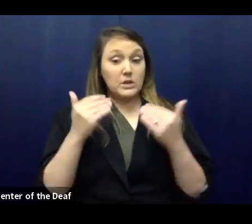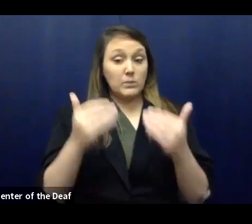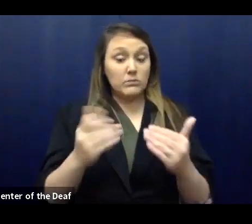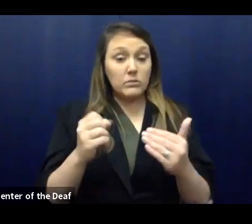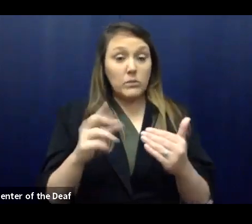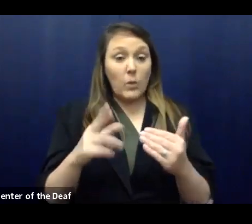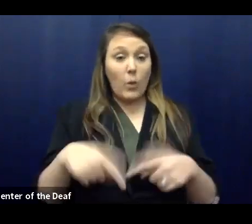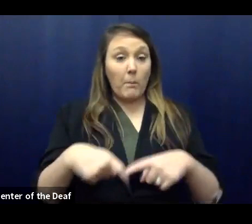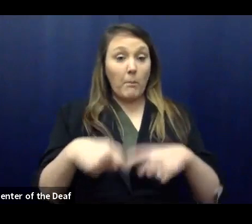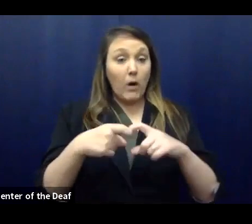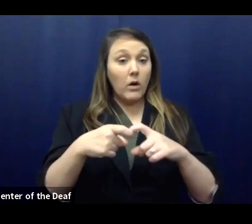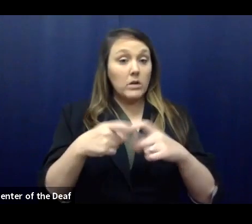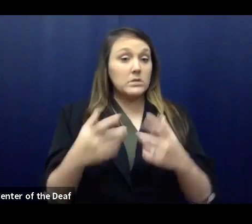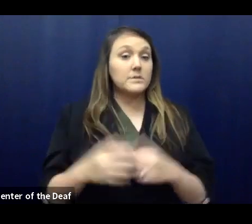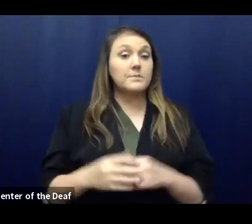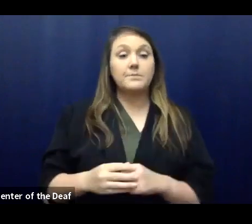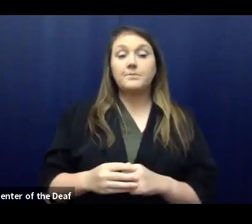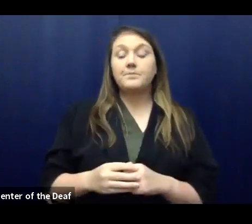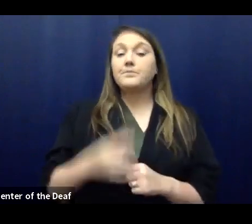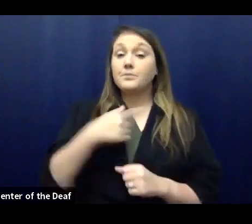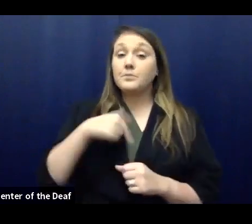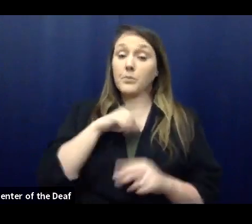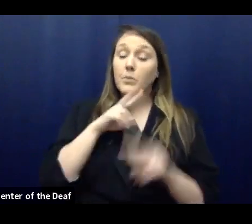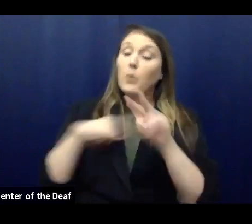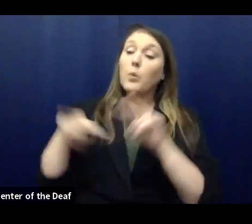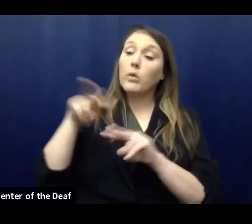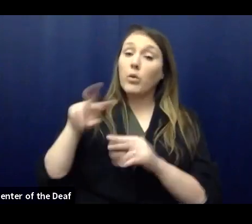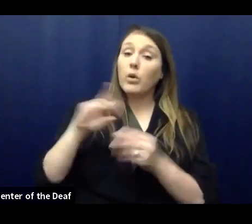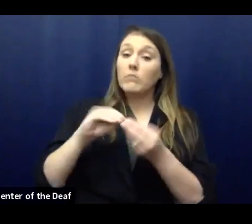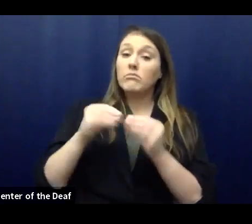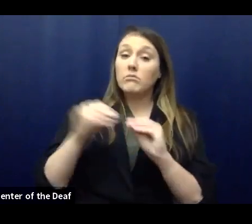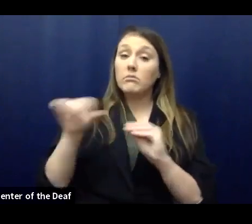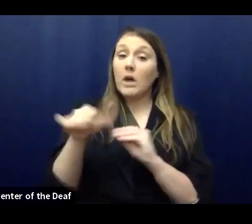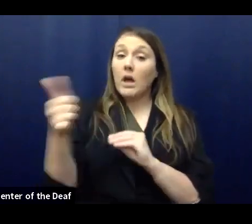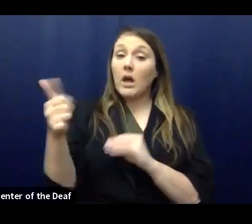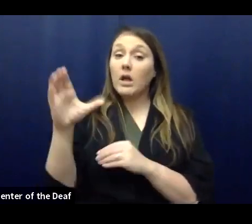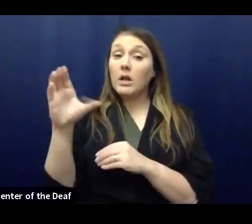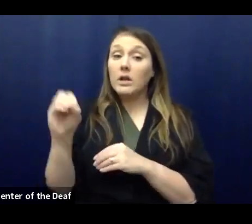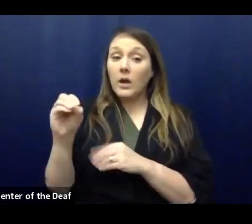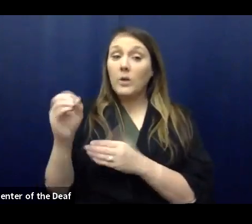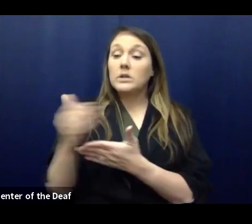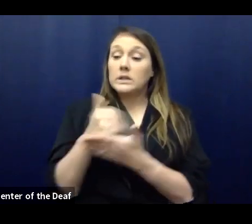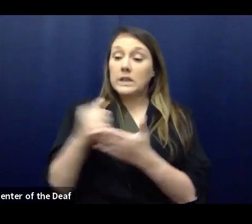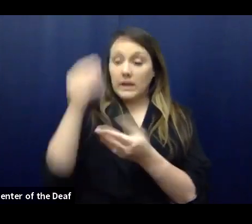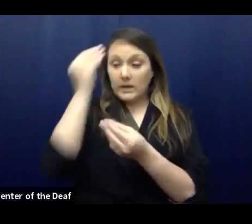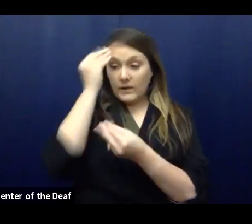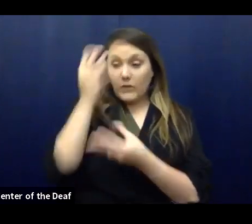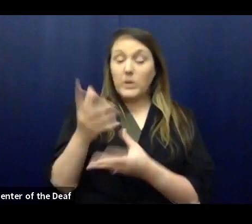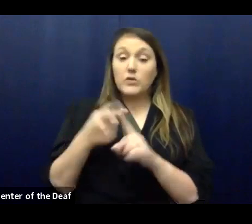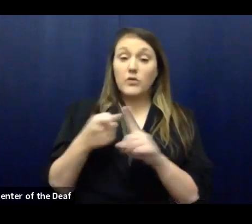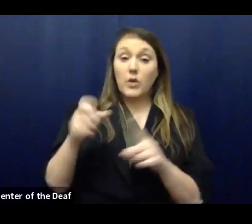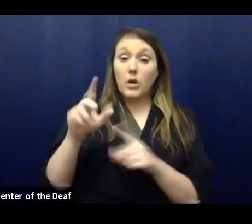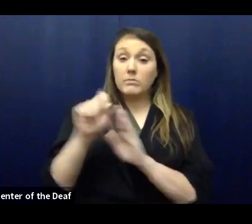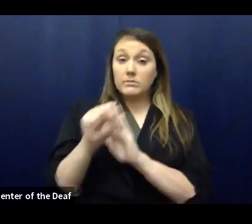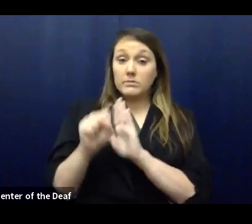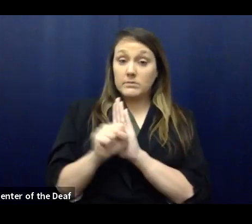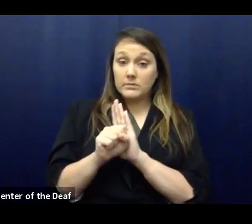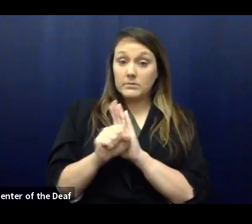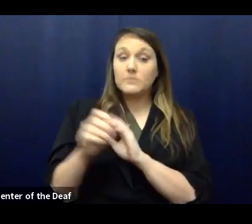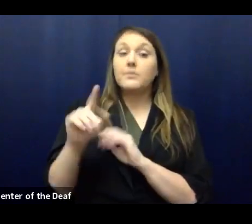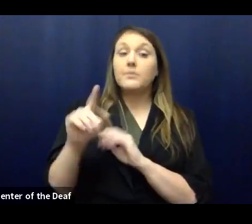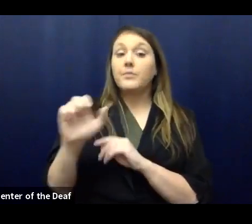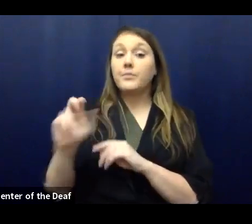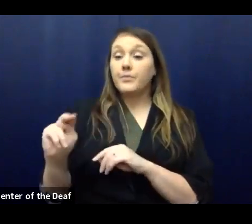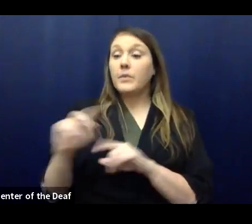all? We certainly look at the numbers in other counties and get that information from the state of Tennessee as well, but really not a